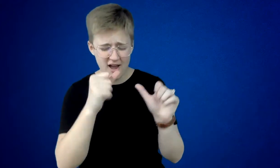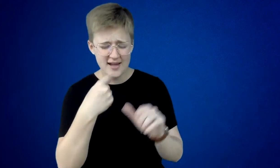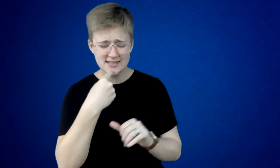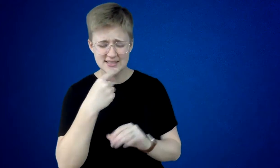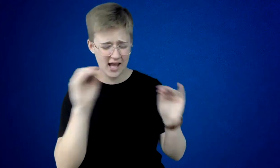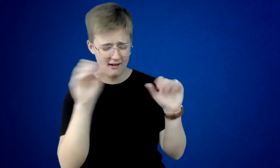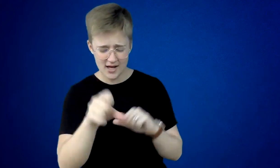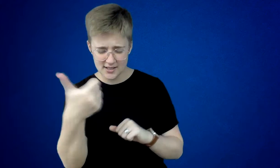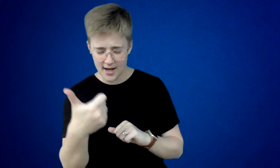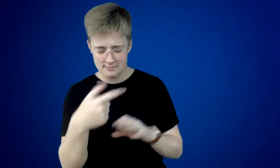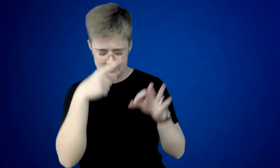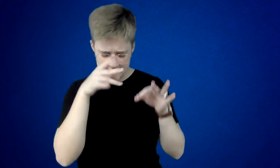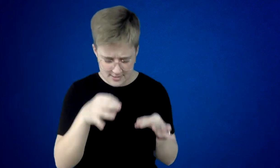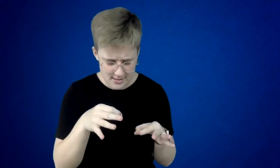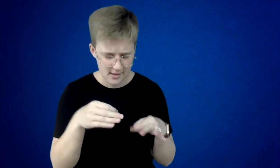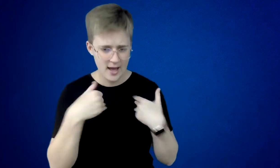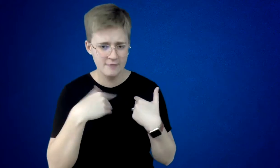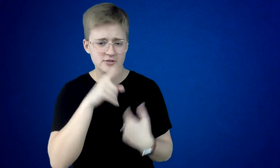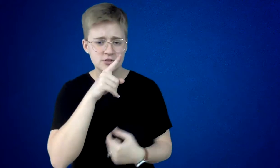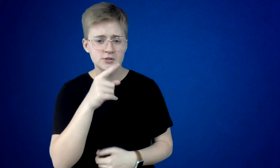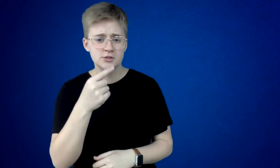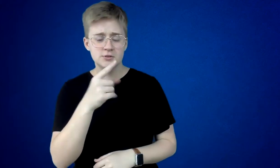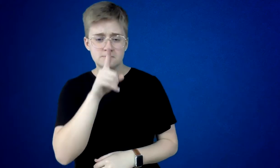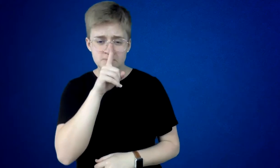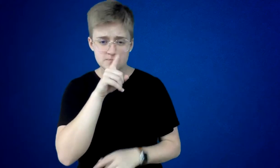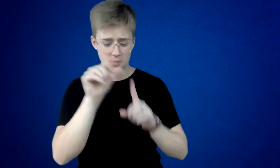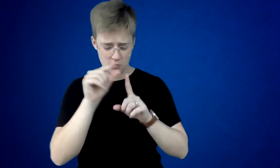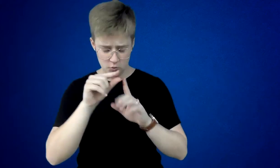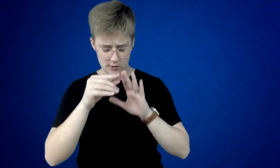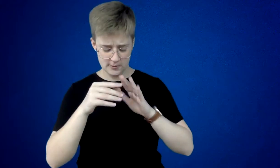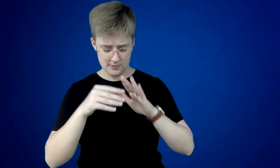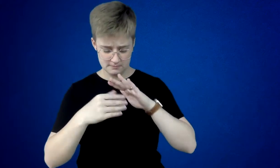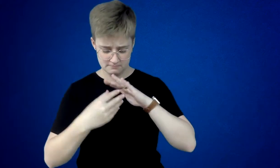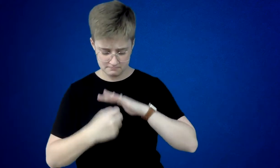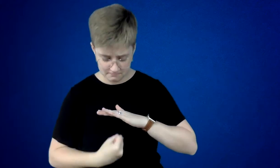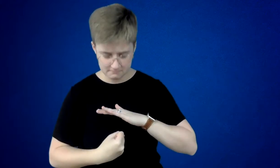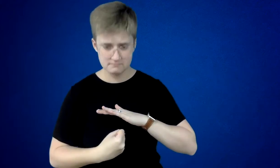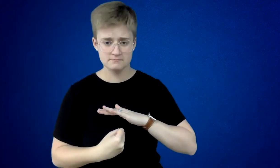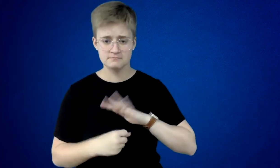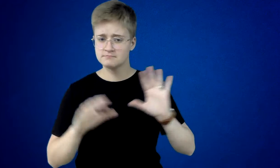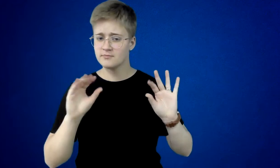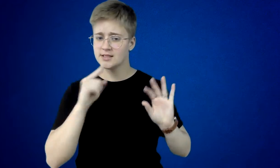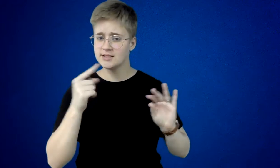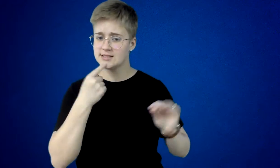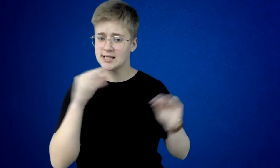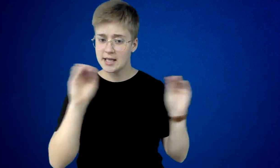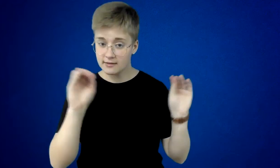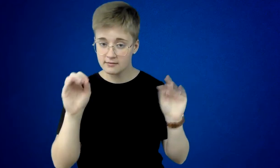He was determined to keep his words inside himself, where they belonged. Sistine stared past him at the